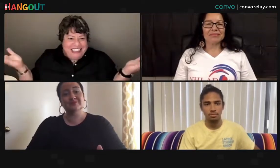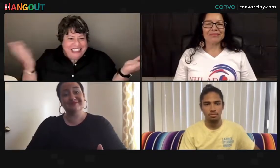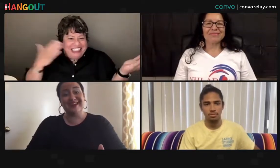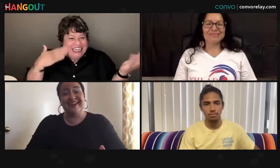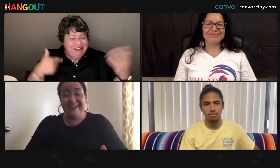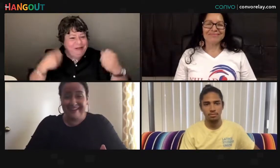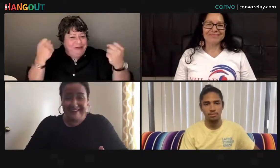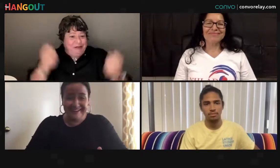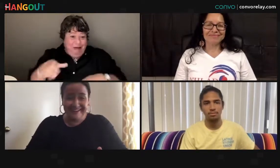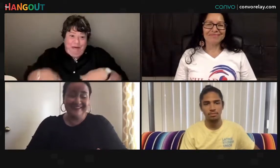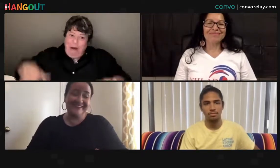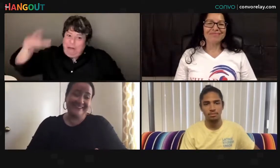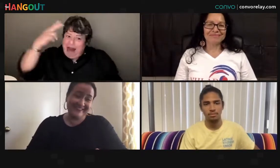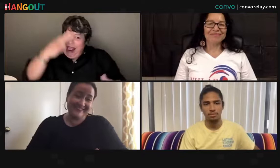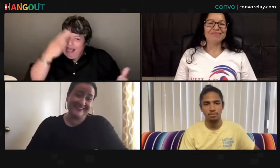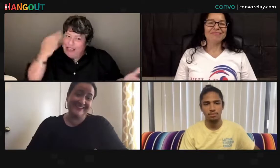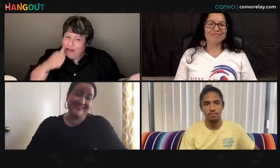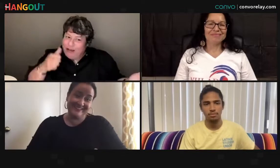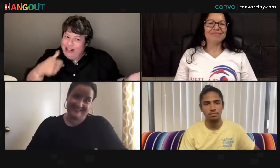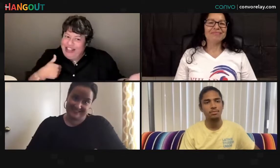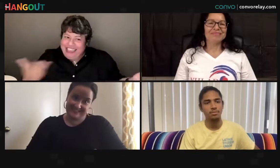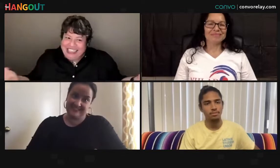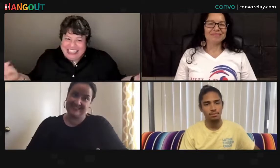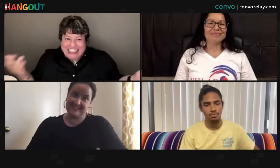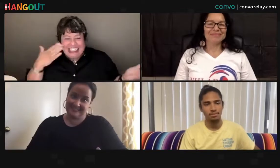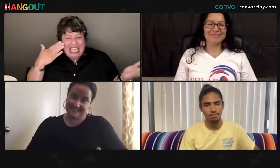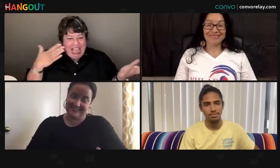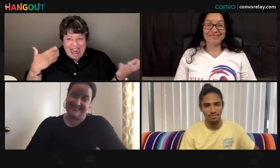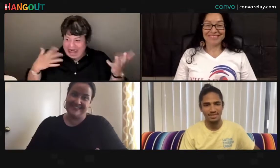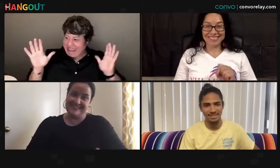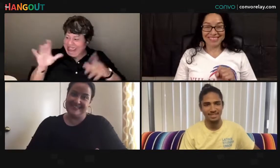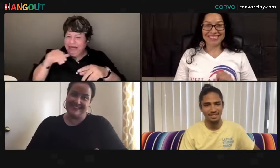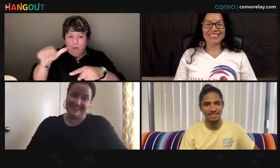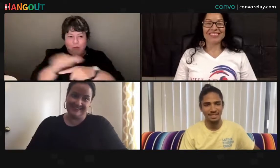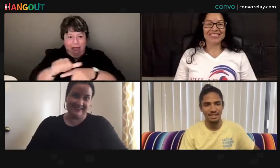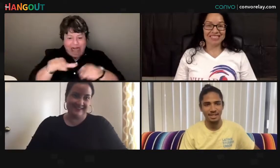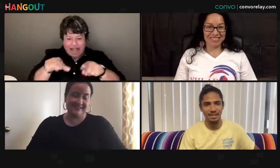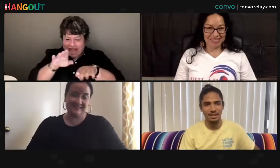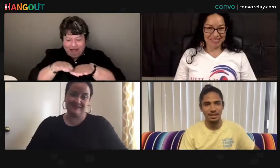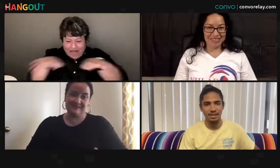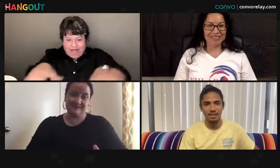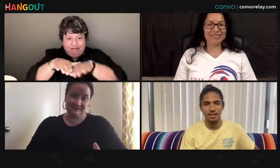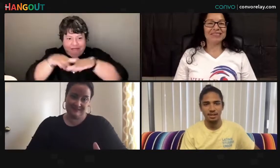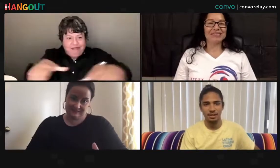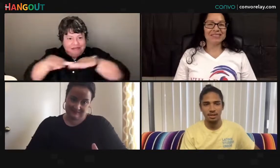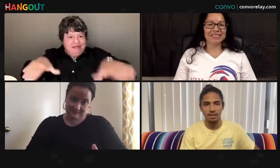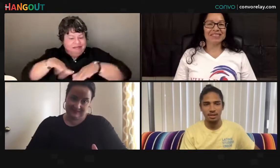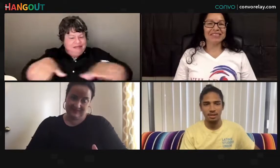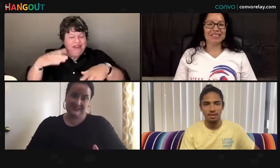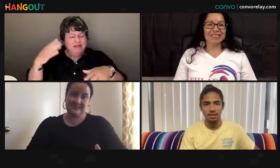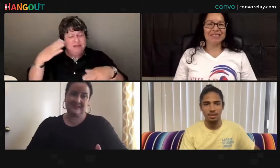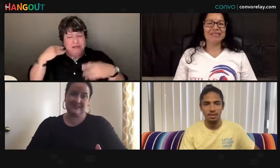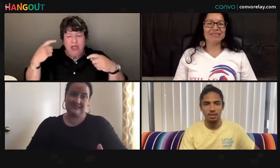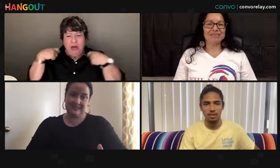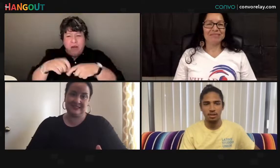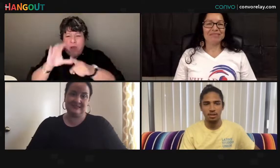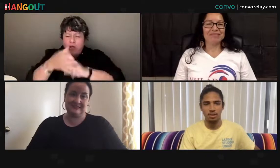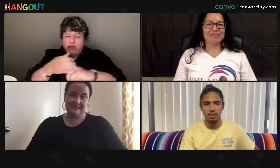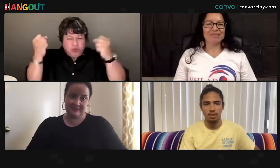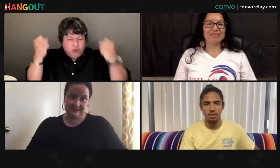and it's just like, I grew up Catholic, so I would throw holy water on someone, you just, you don't practice